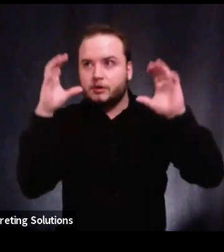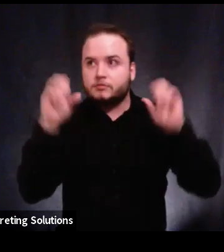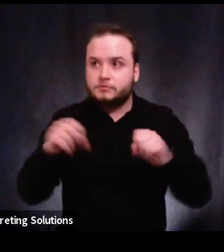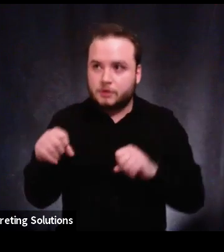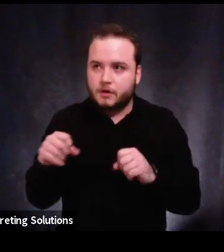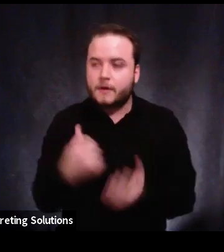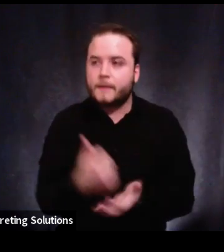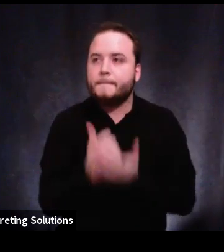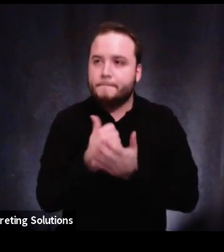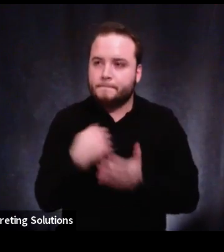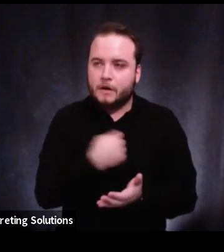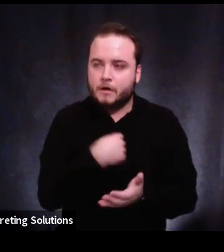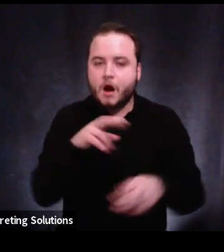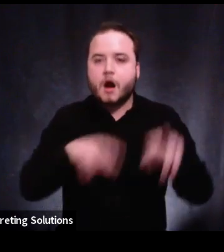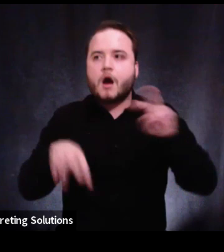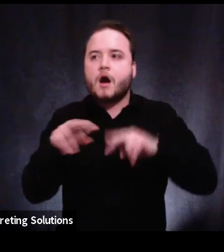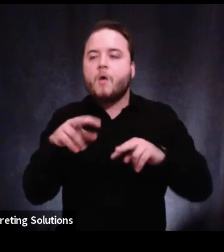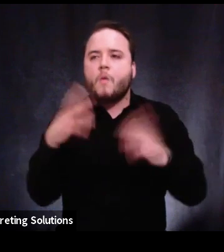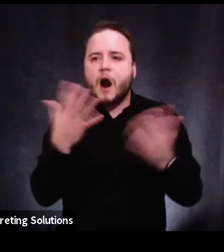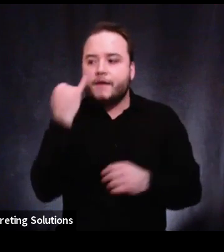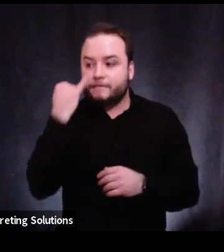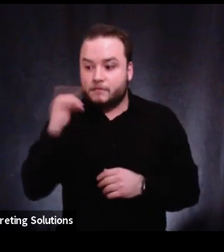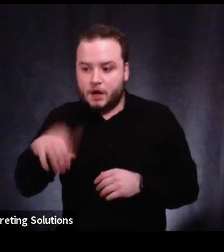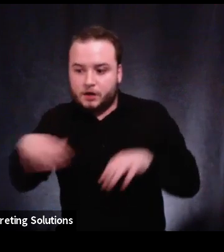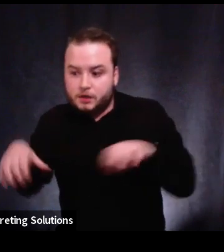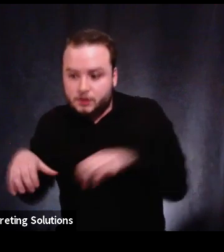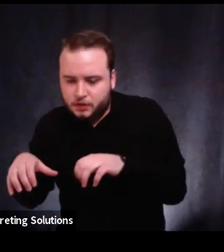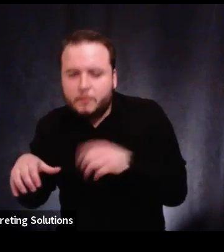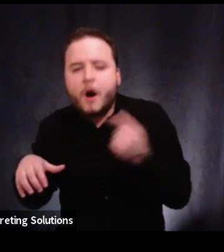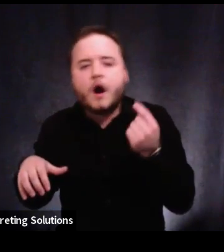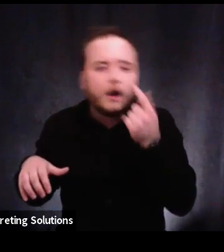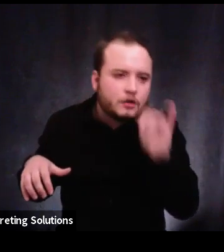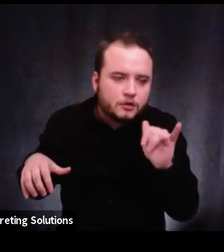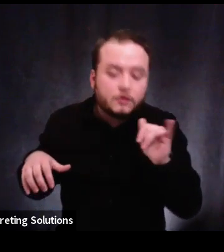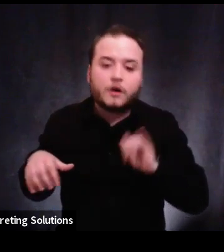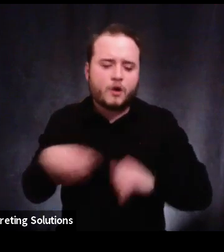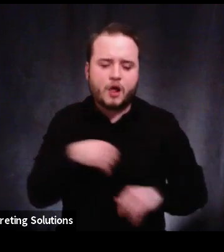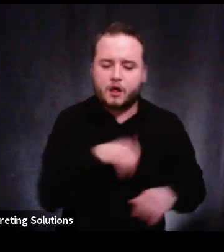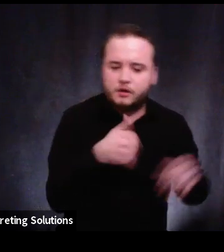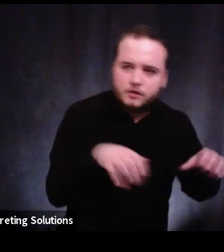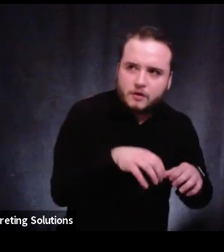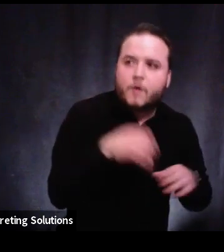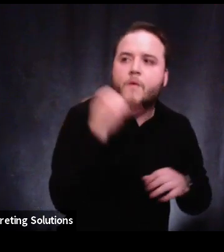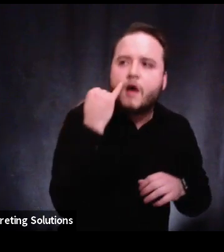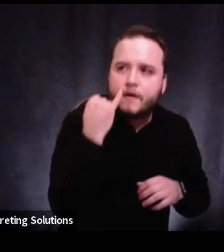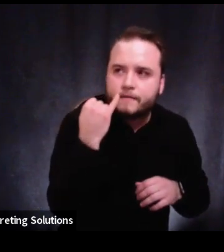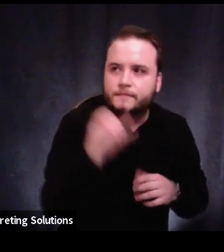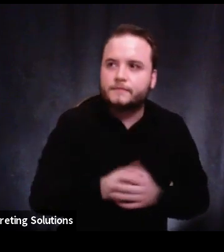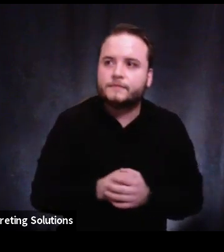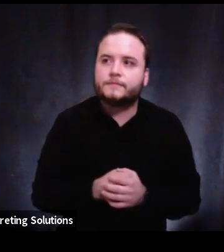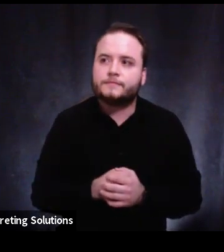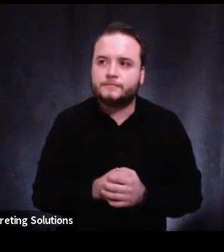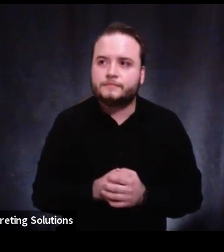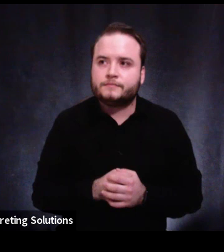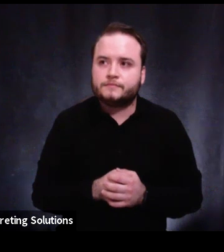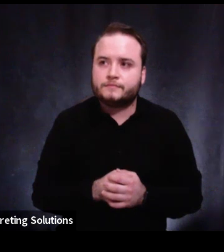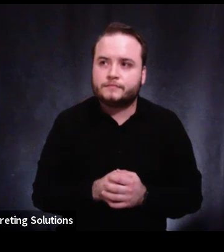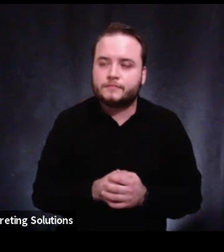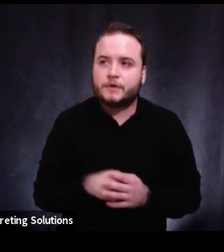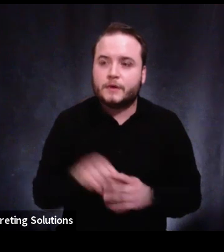of one way of illustrating what would happen if individuals had a higher risk of hospitalization,